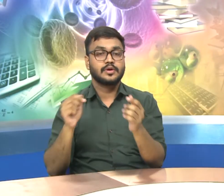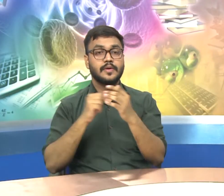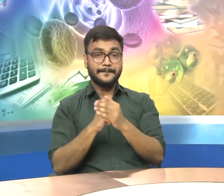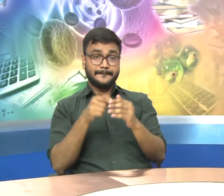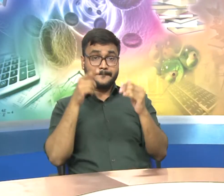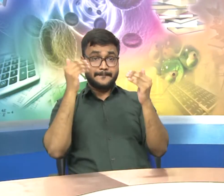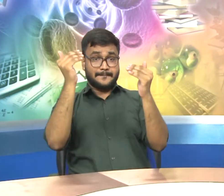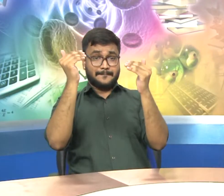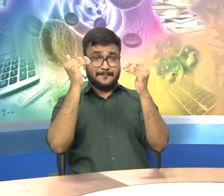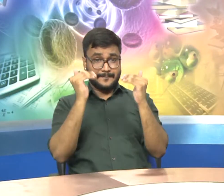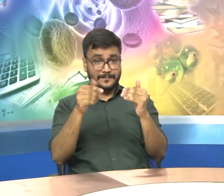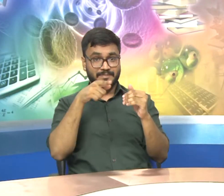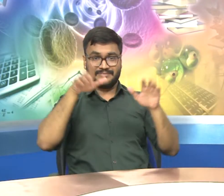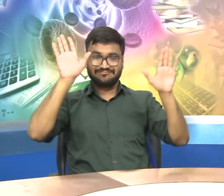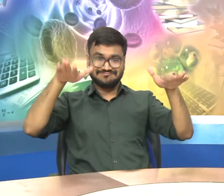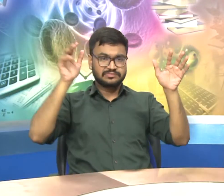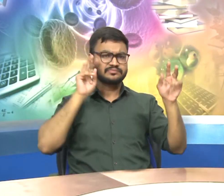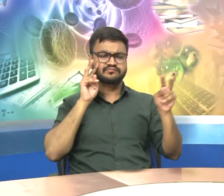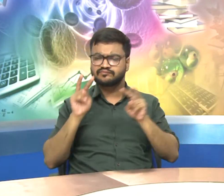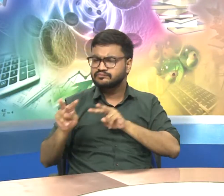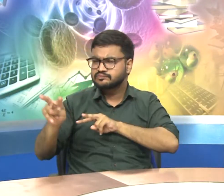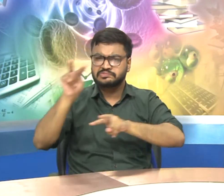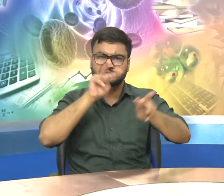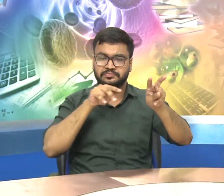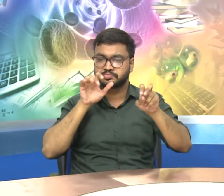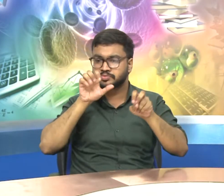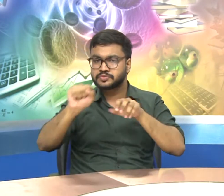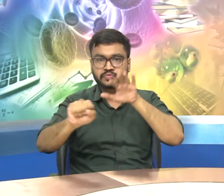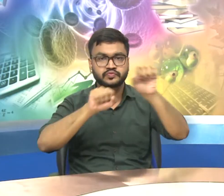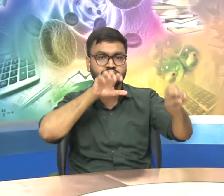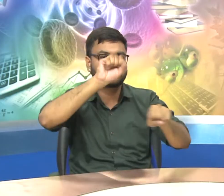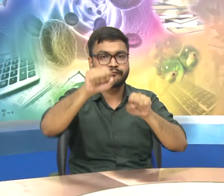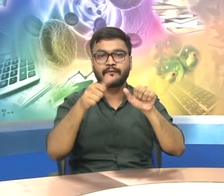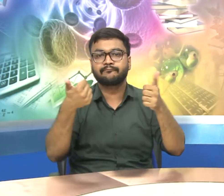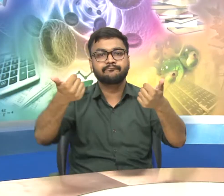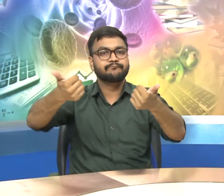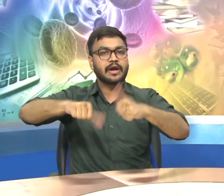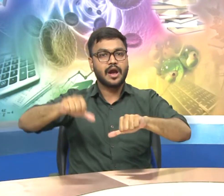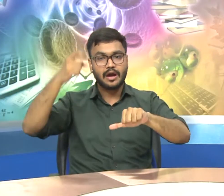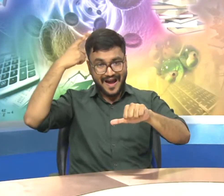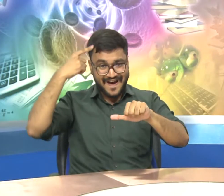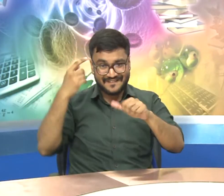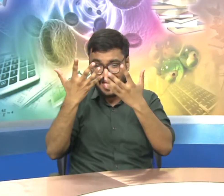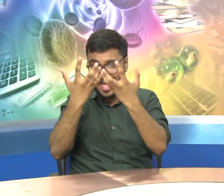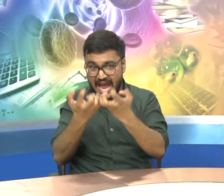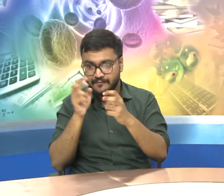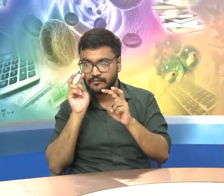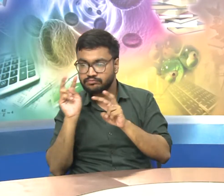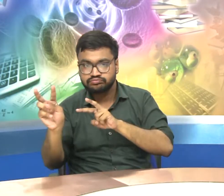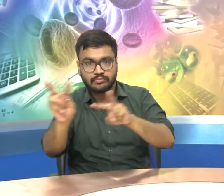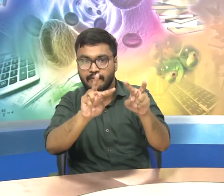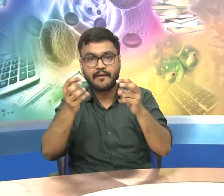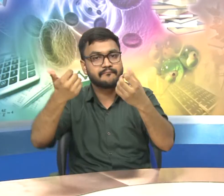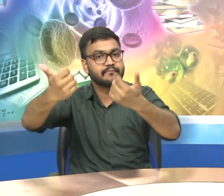Birds could not easily see them, so dark moths survived more.